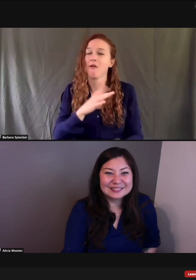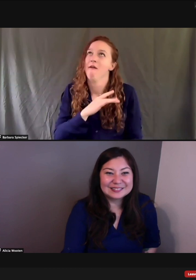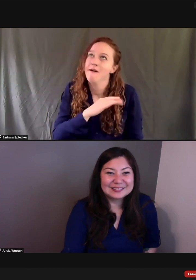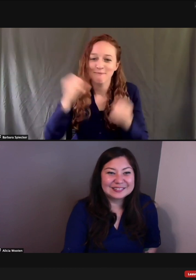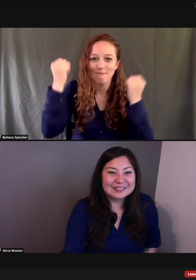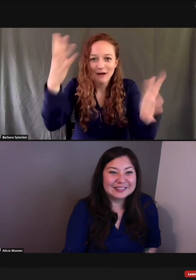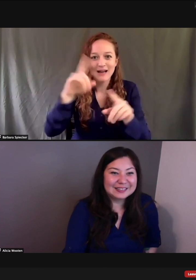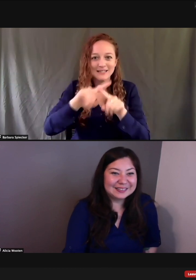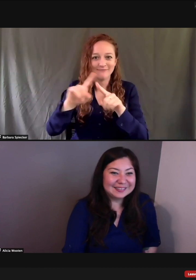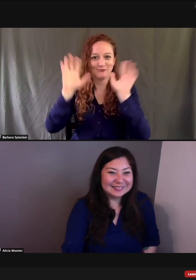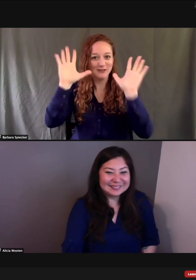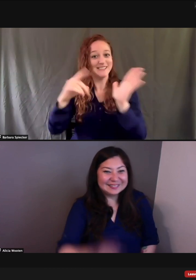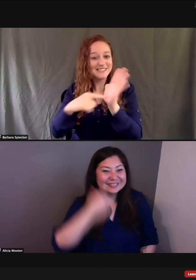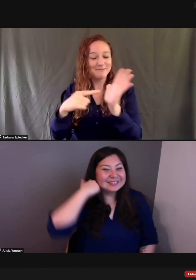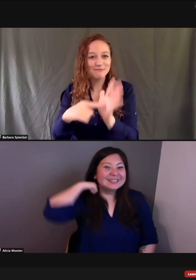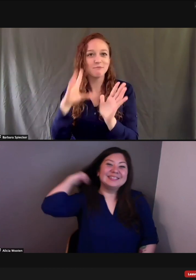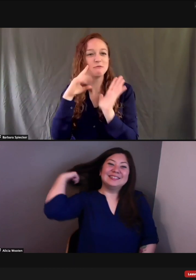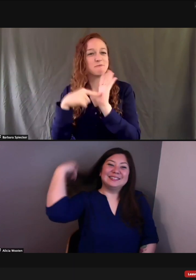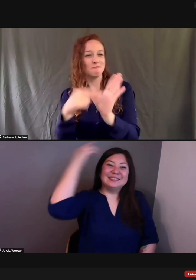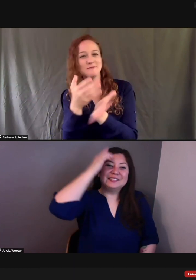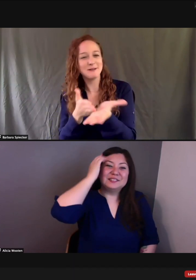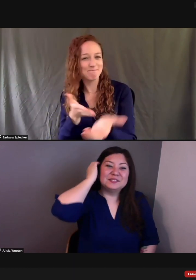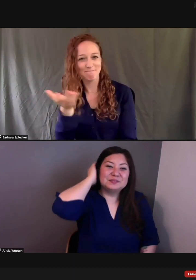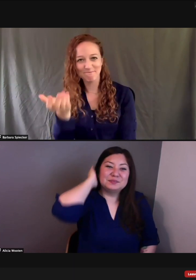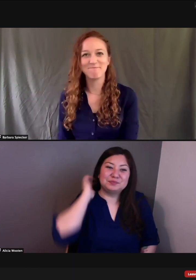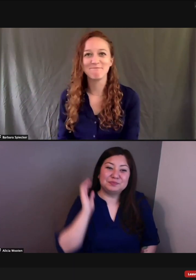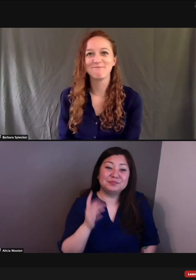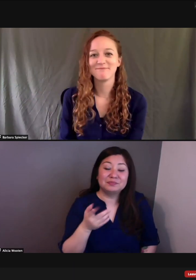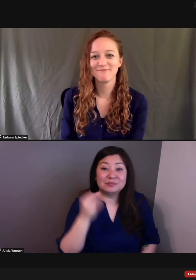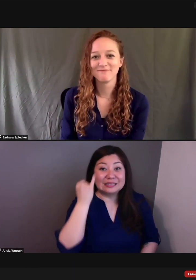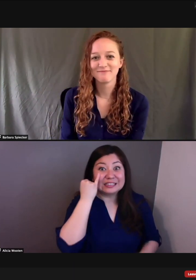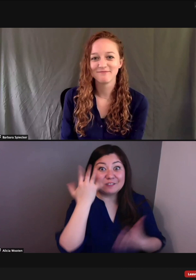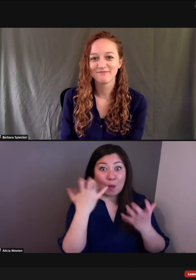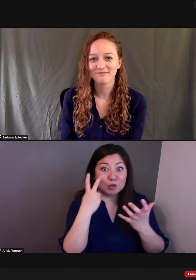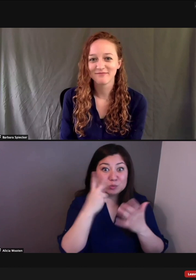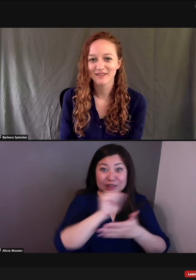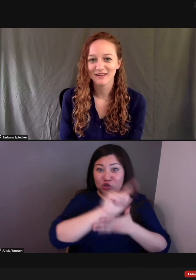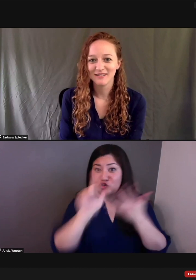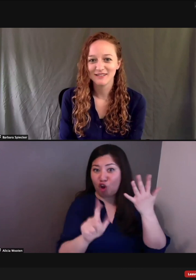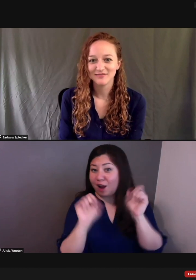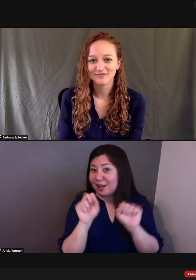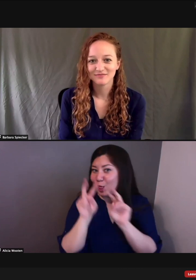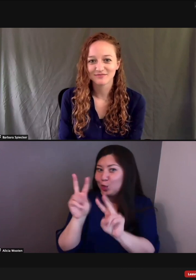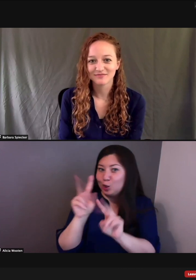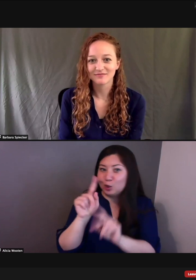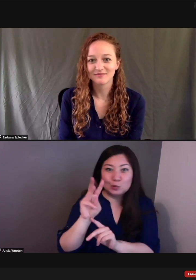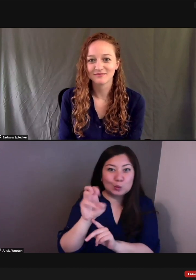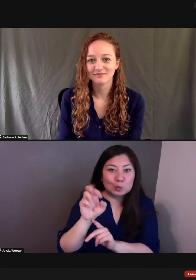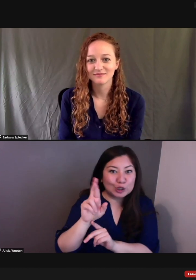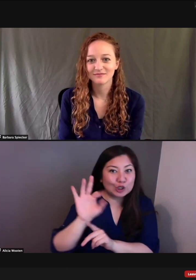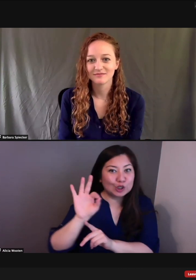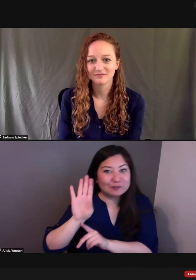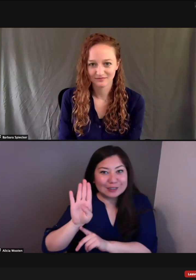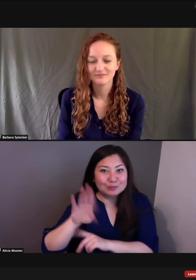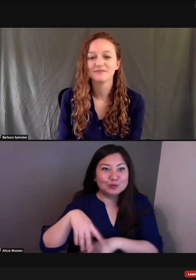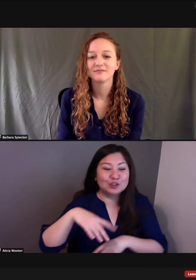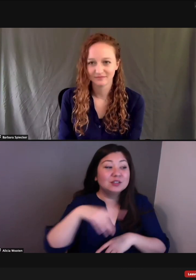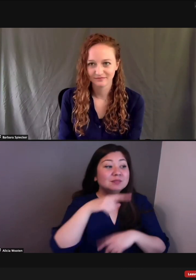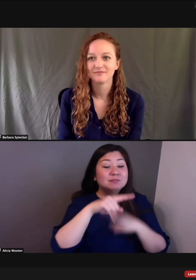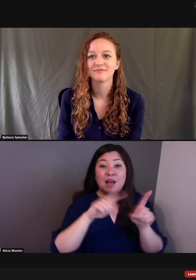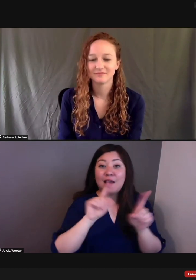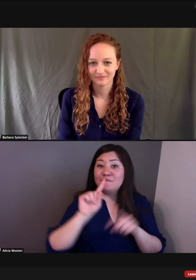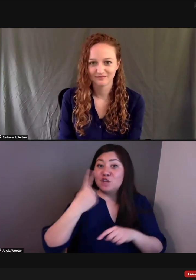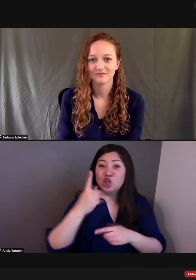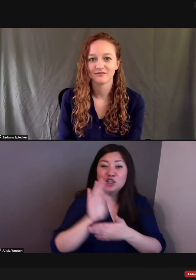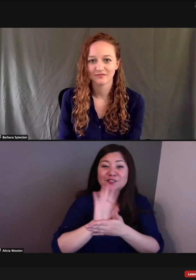So we've talked about what we've done for Atomic Hands videos. One example we had done before